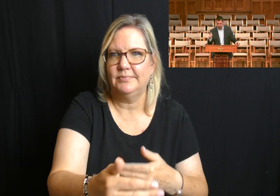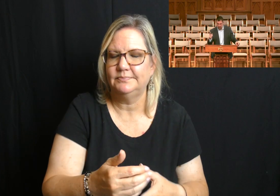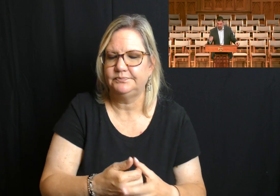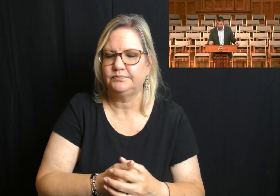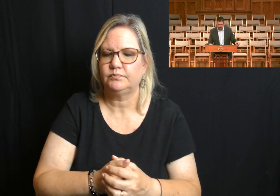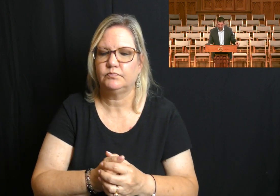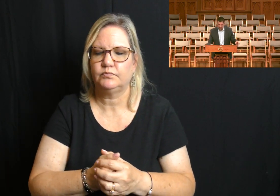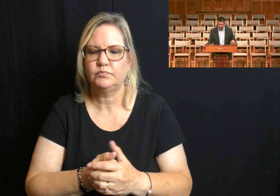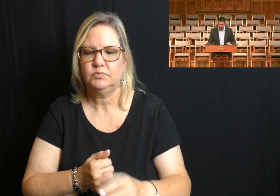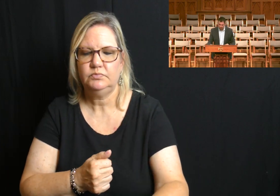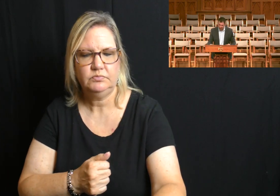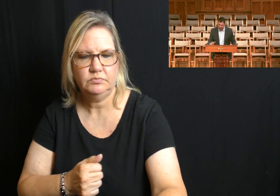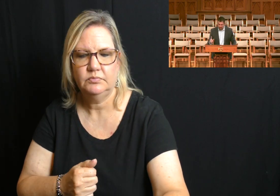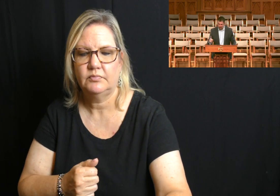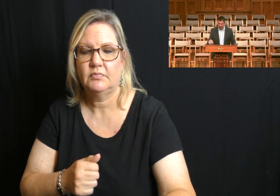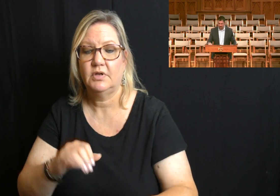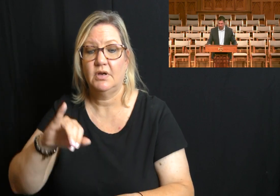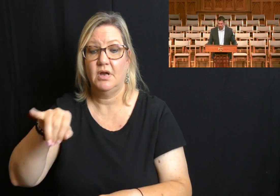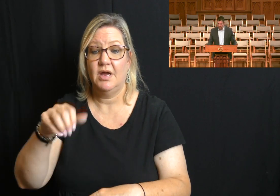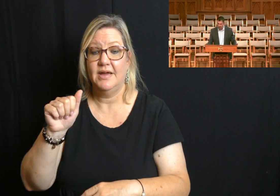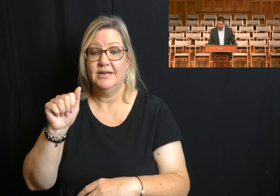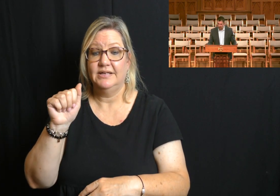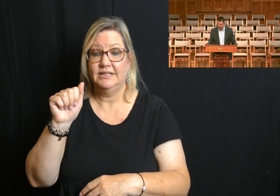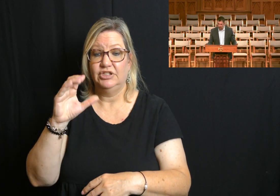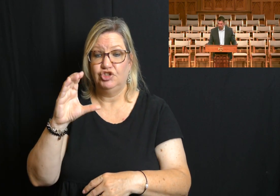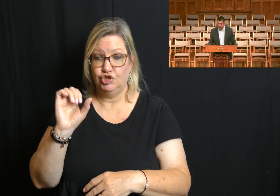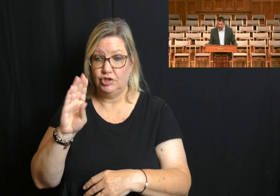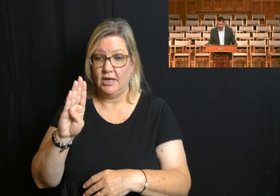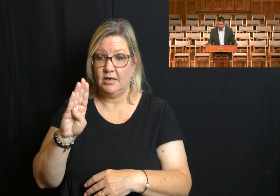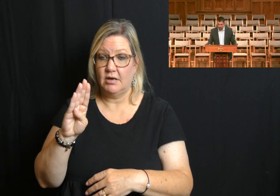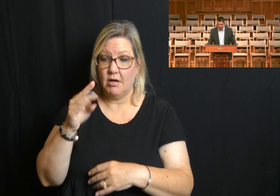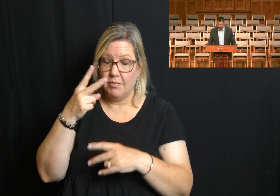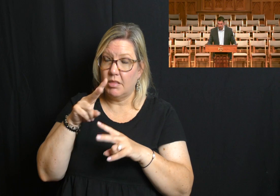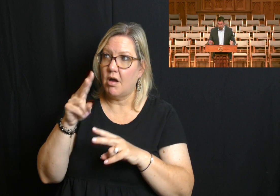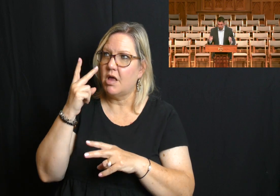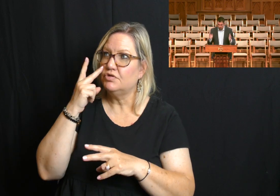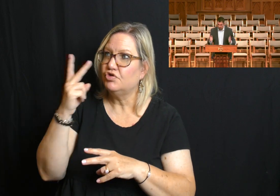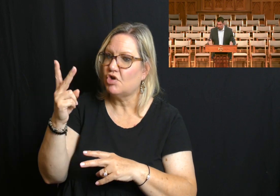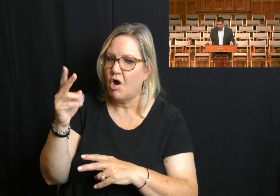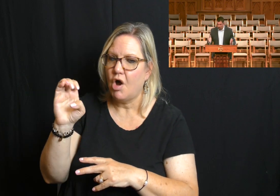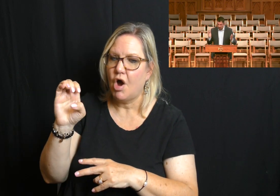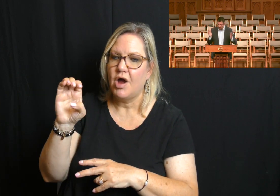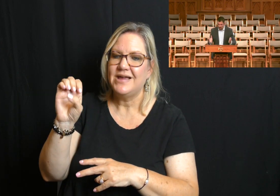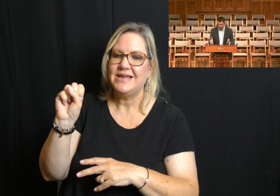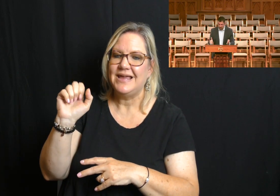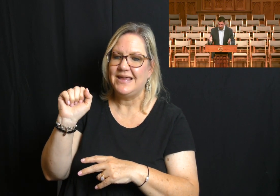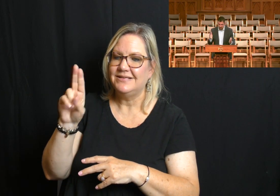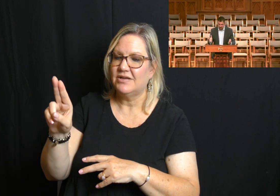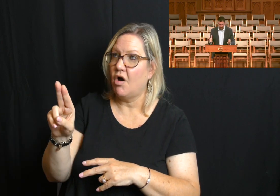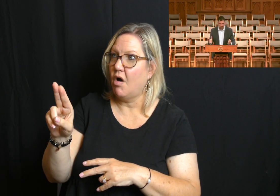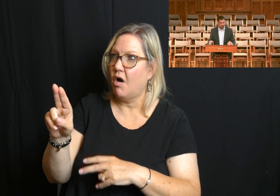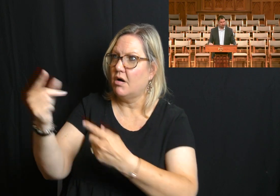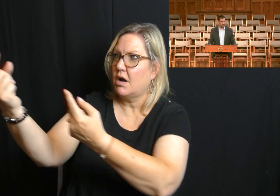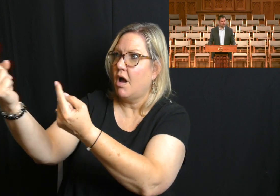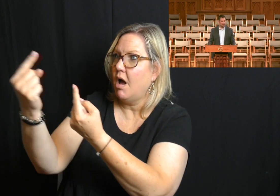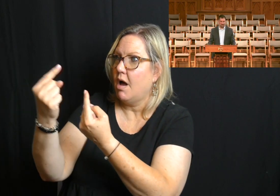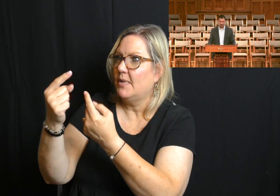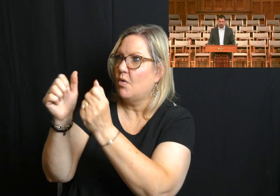3. It reads like this. Now Jacob looked up and he saw Esau coming toward him with 400 men.